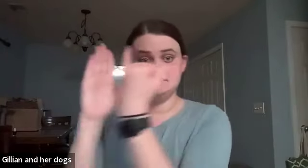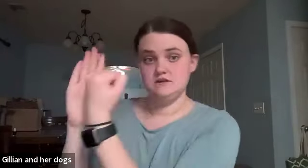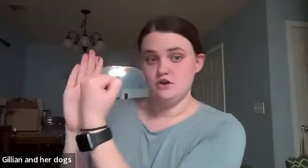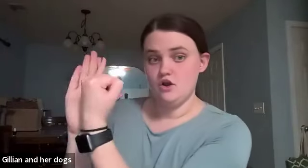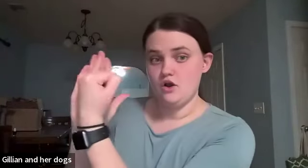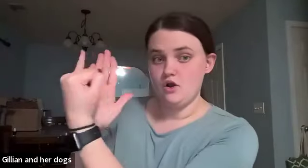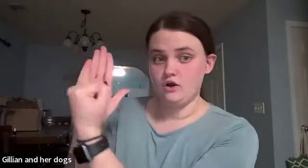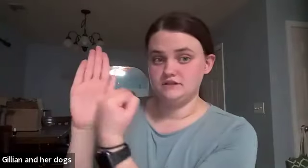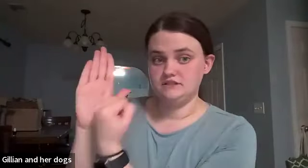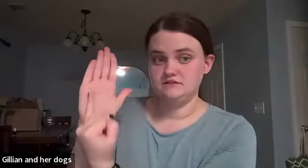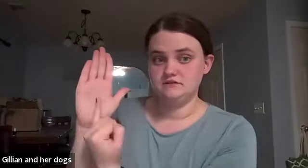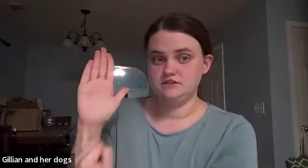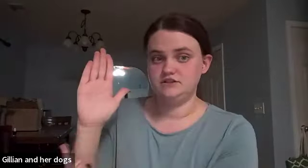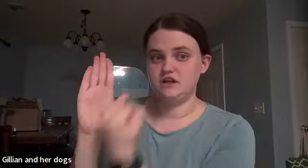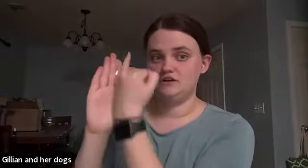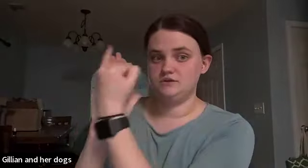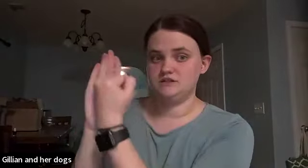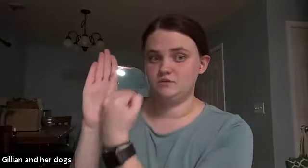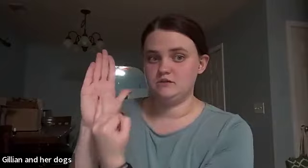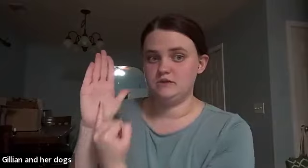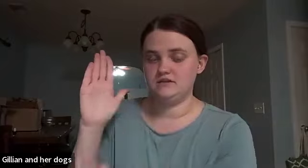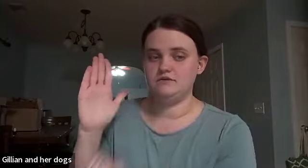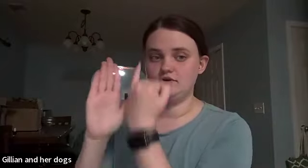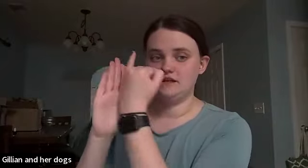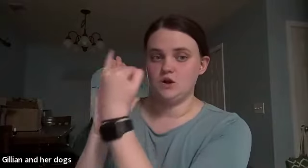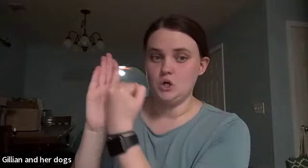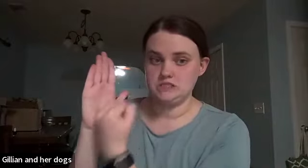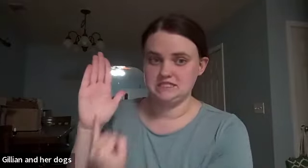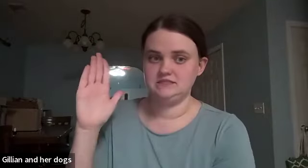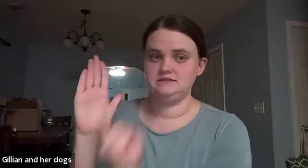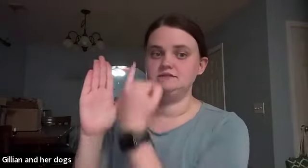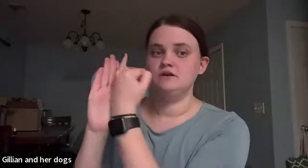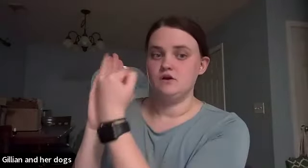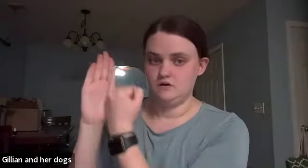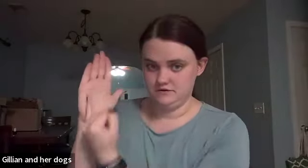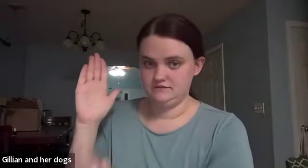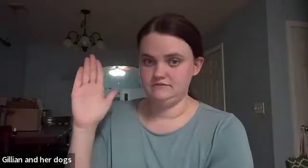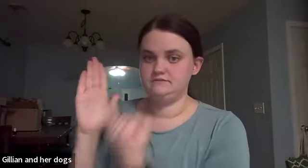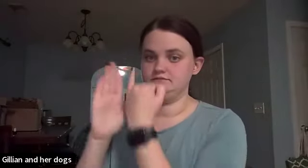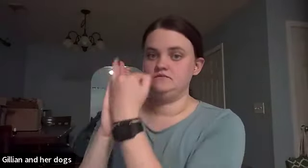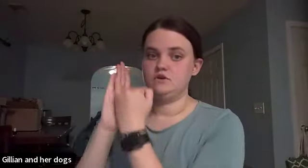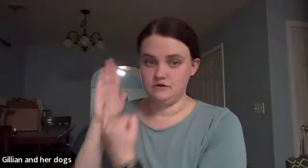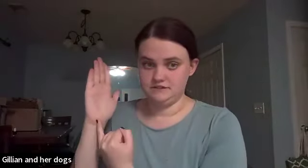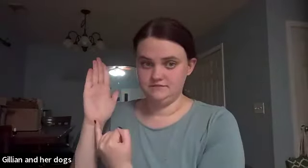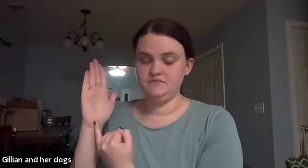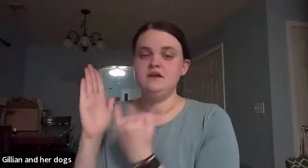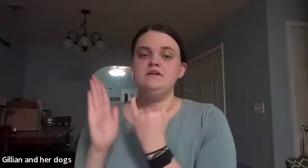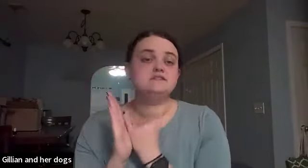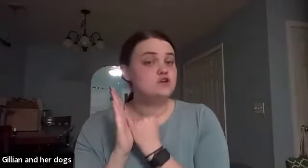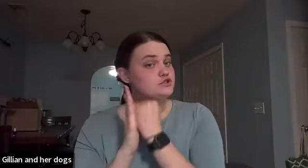this. Art. So you just kind of do a squiggle back and forth on it. Art. Art. Art. This is